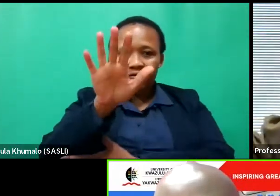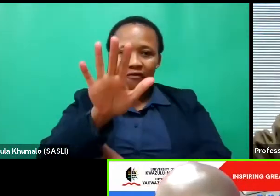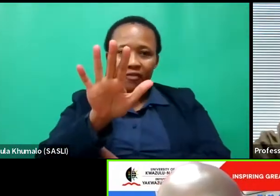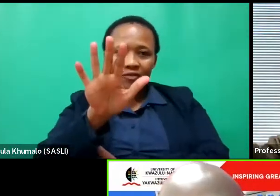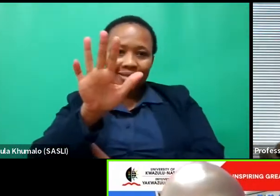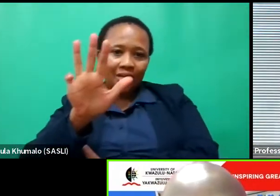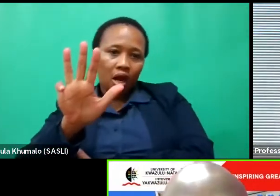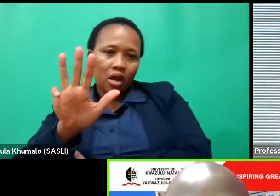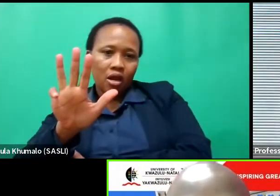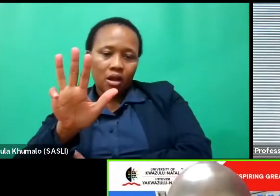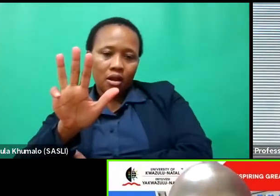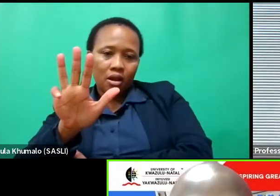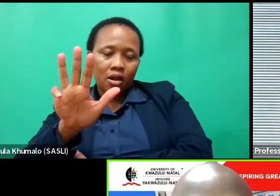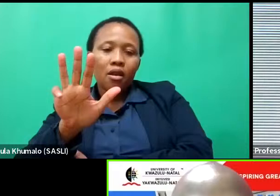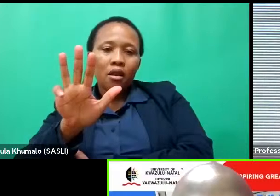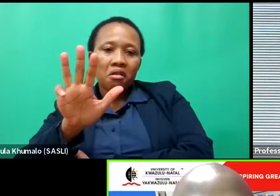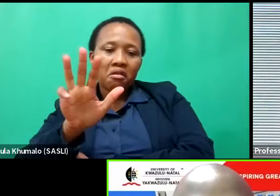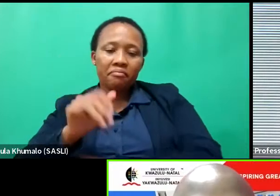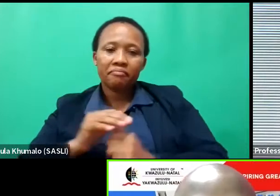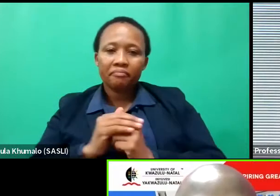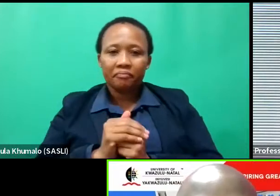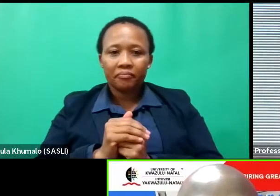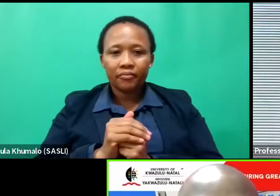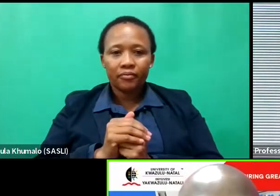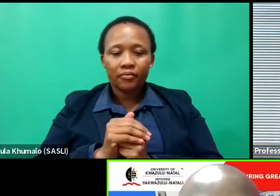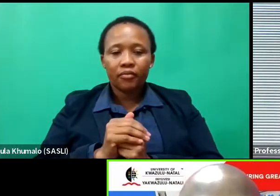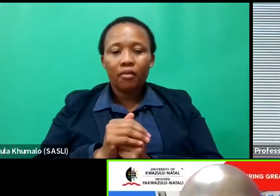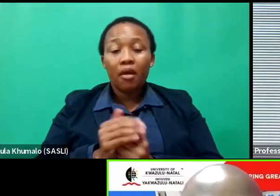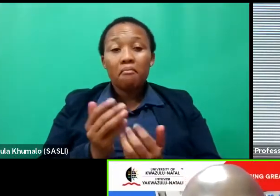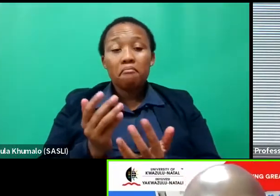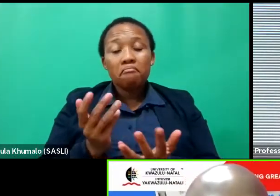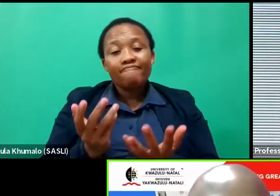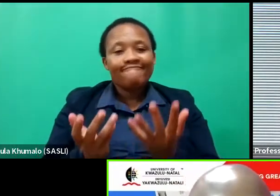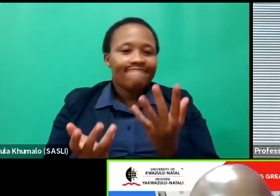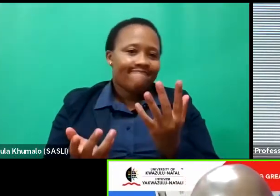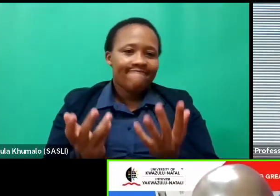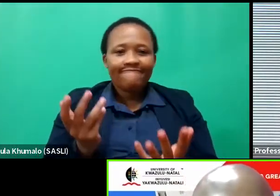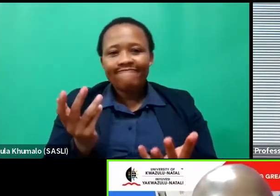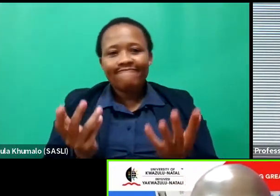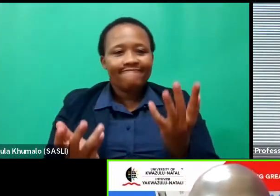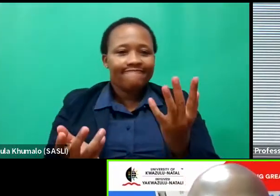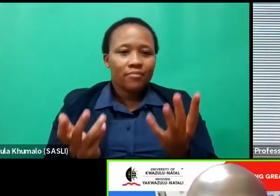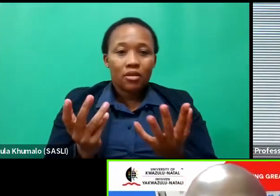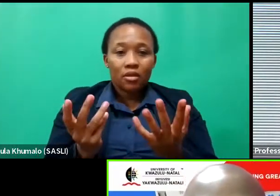Maybe if I can just open the floor